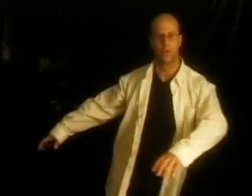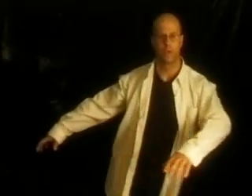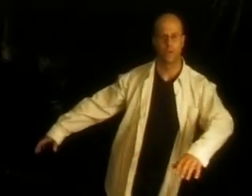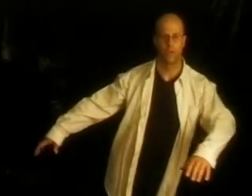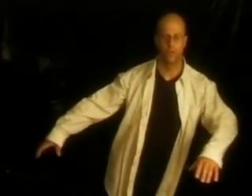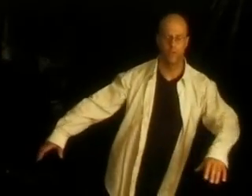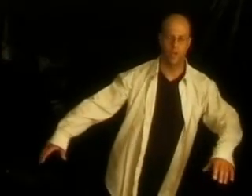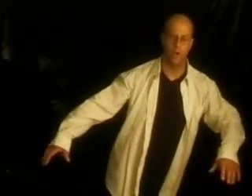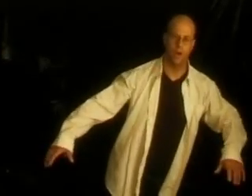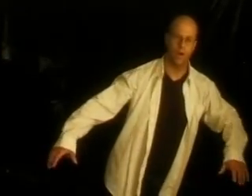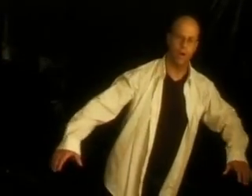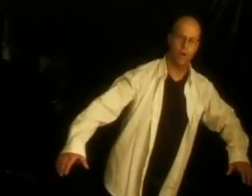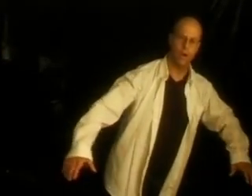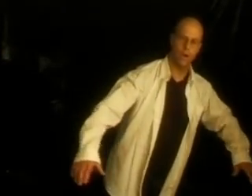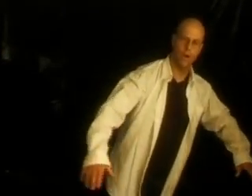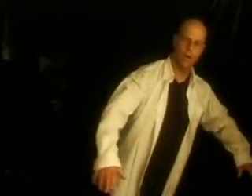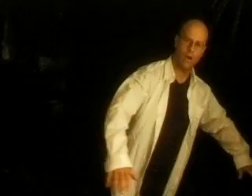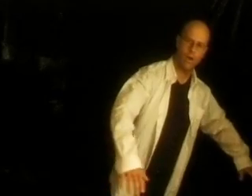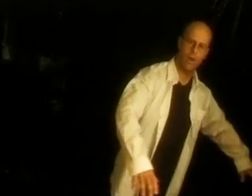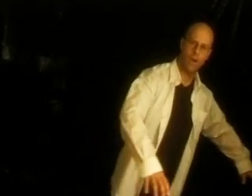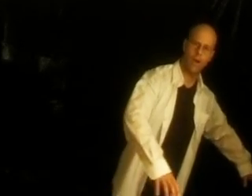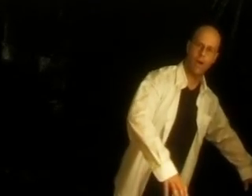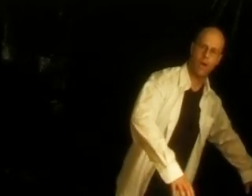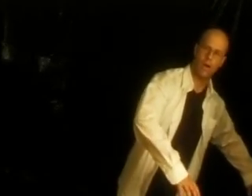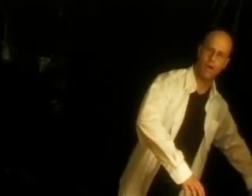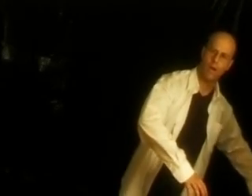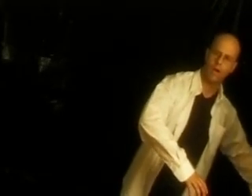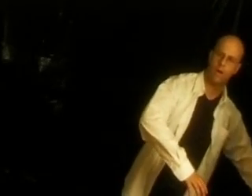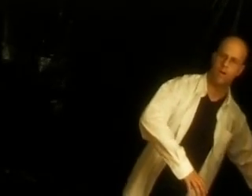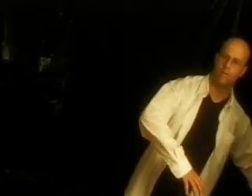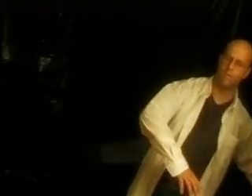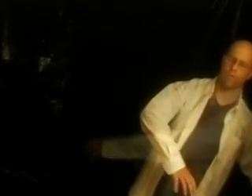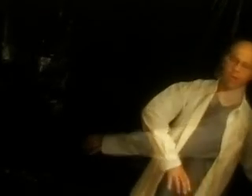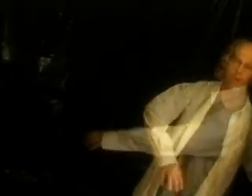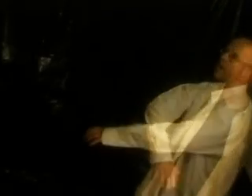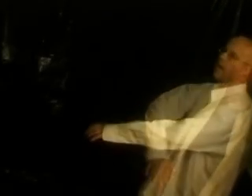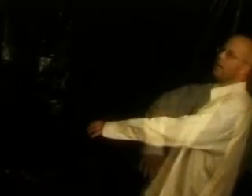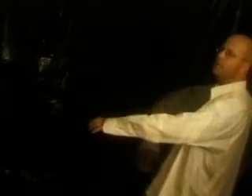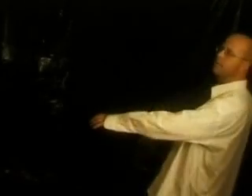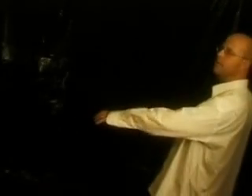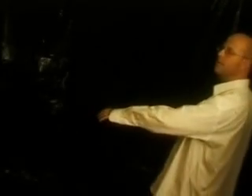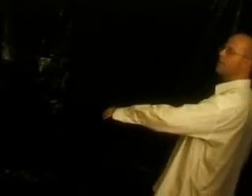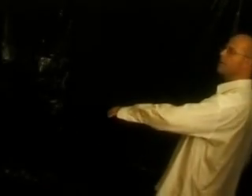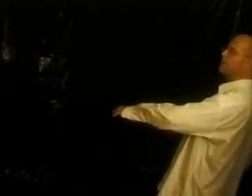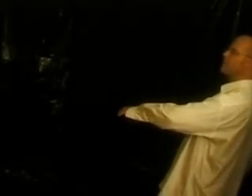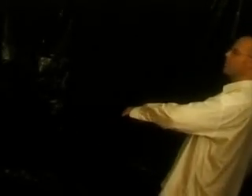you love and deeper